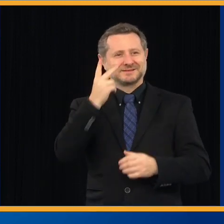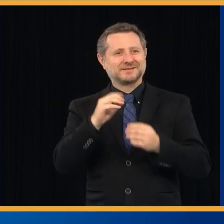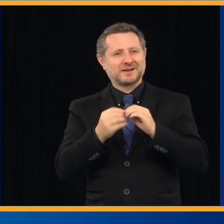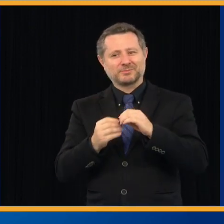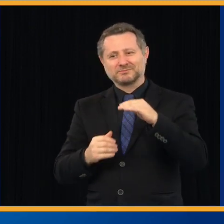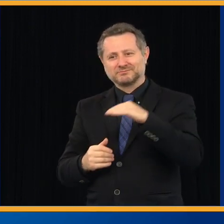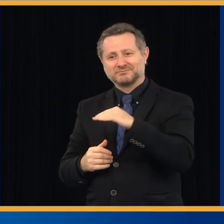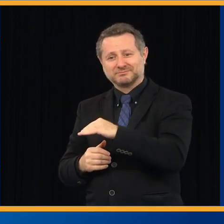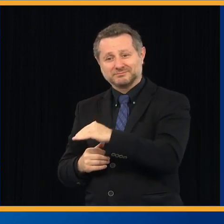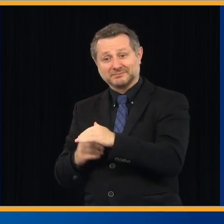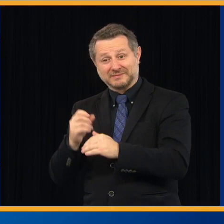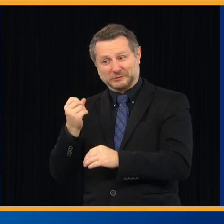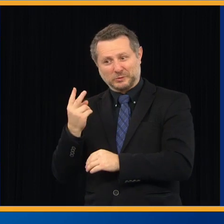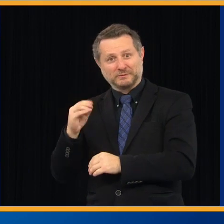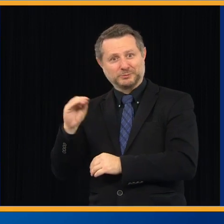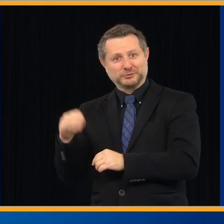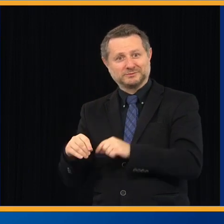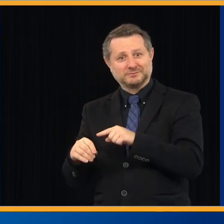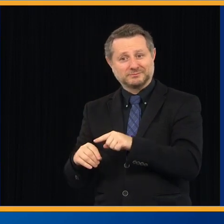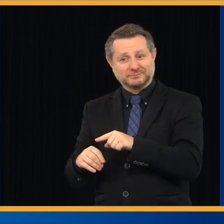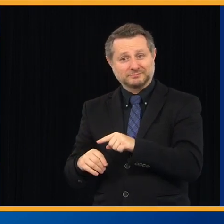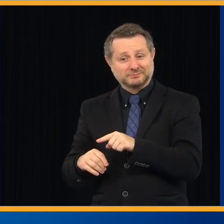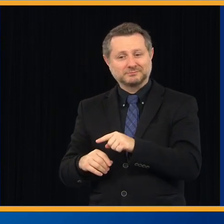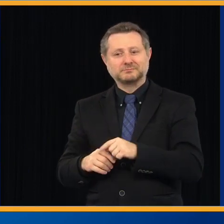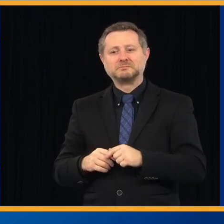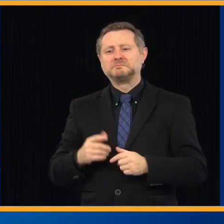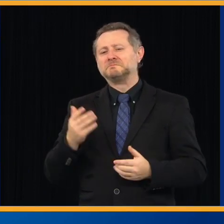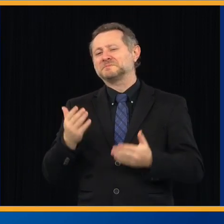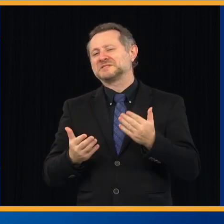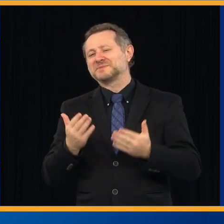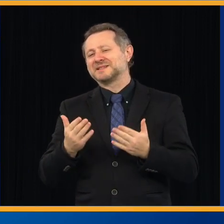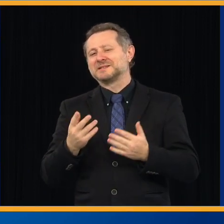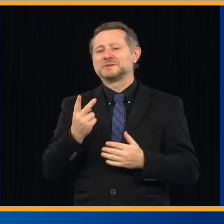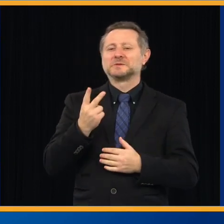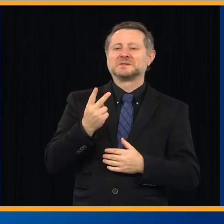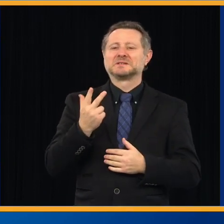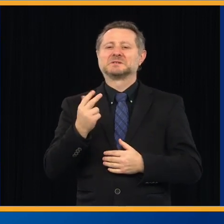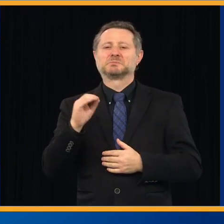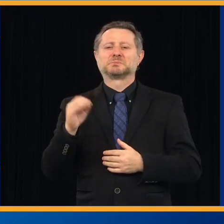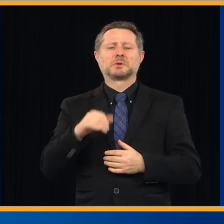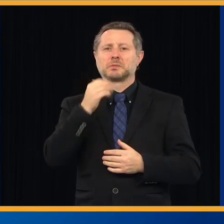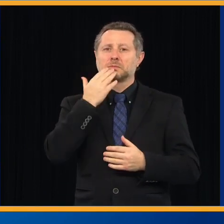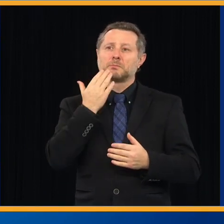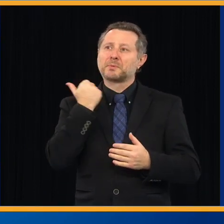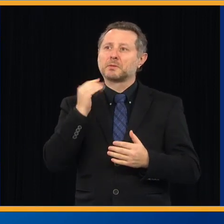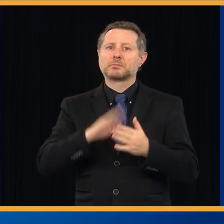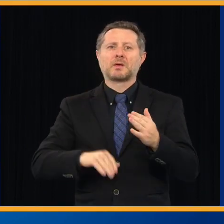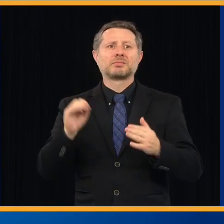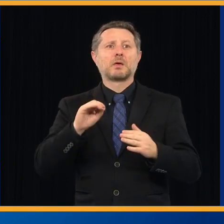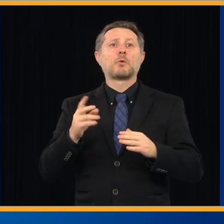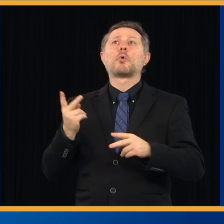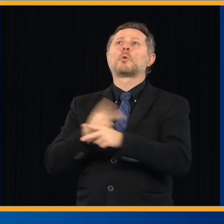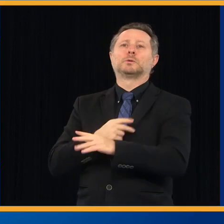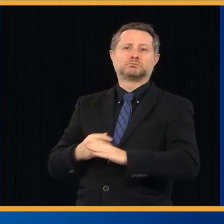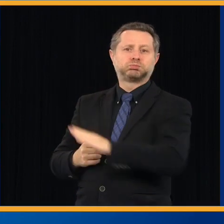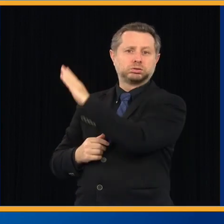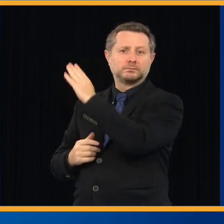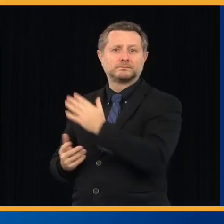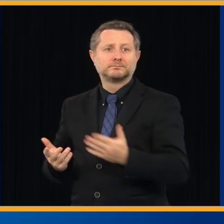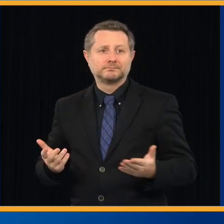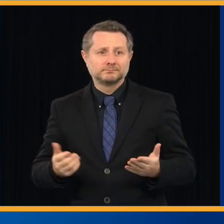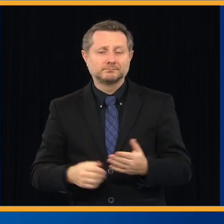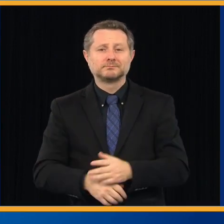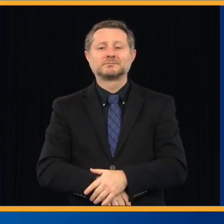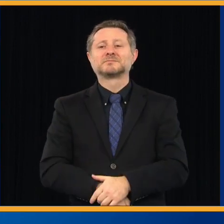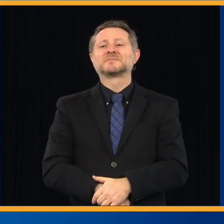it may only be a couple of points, but it's better than seeing it go up, that's for sure. And again, this is